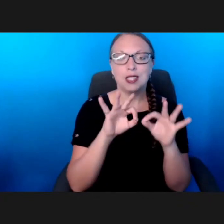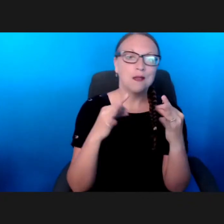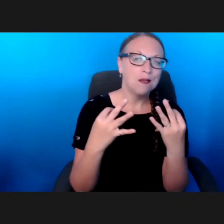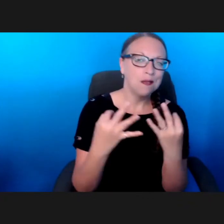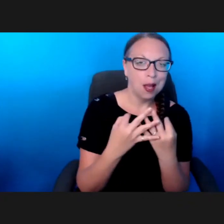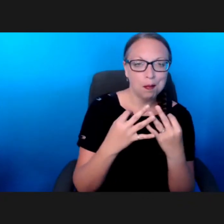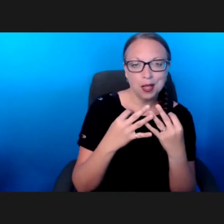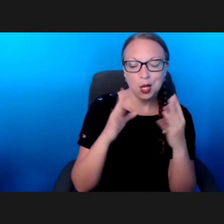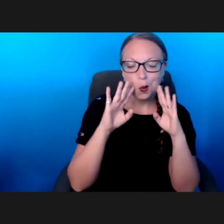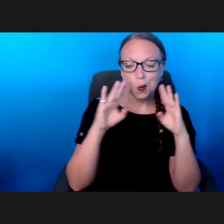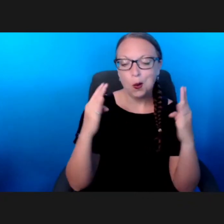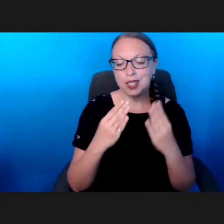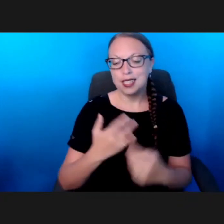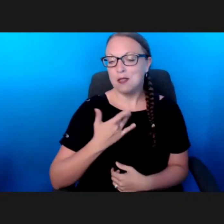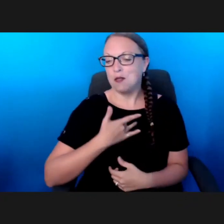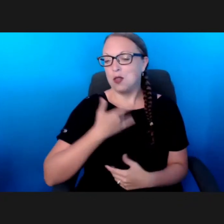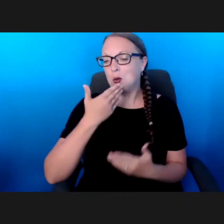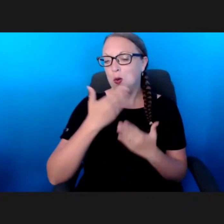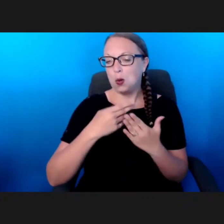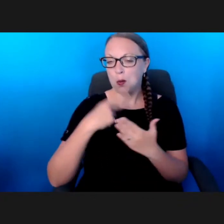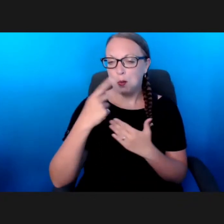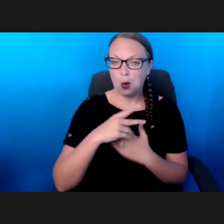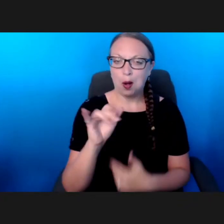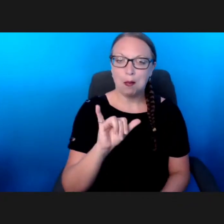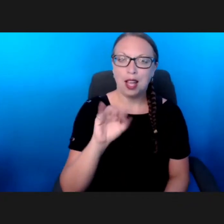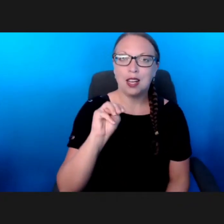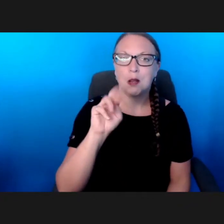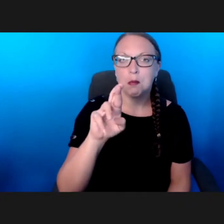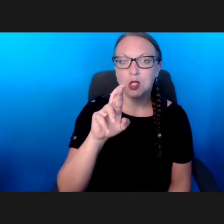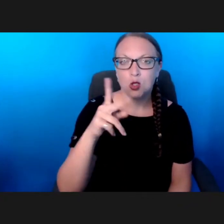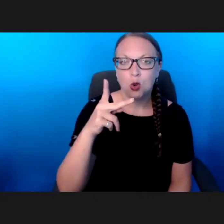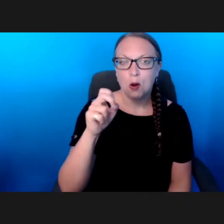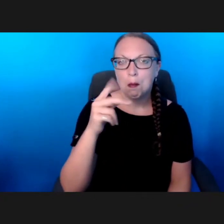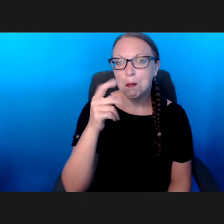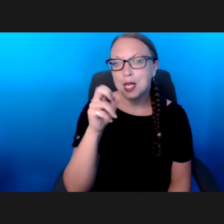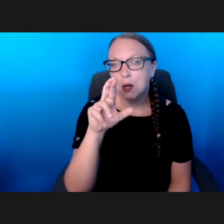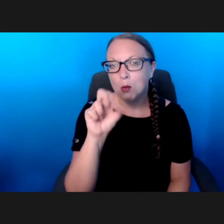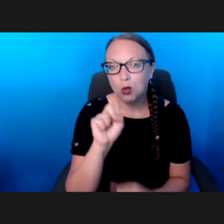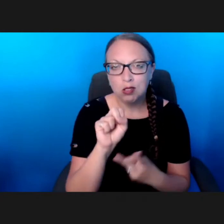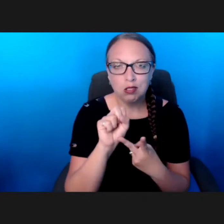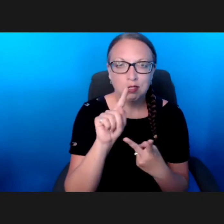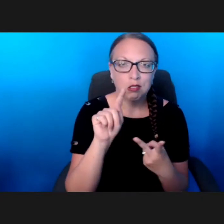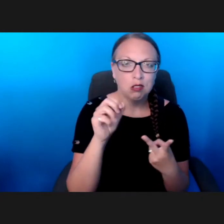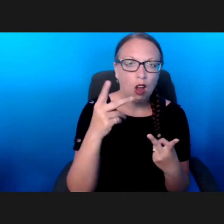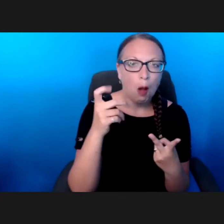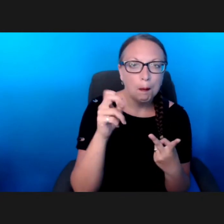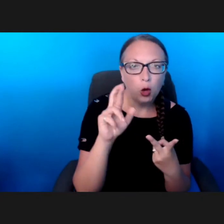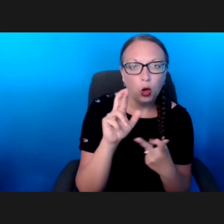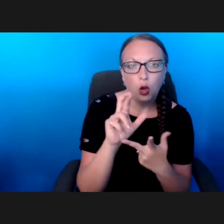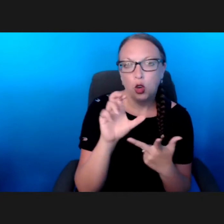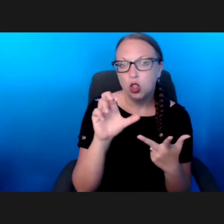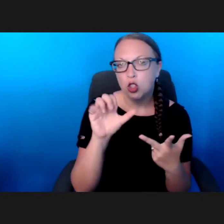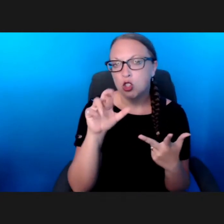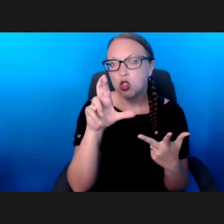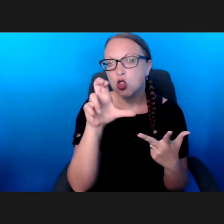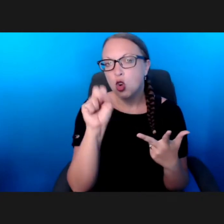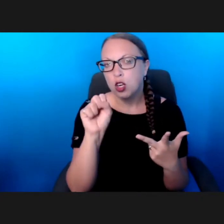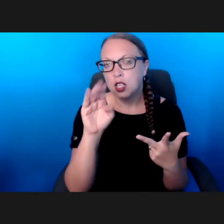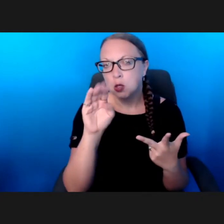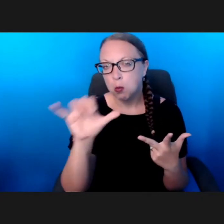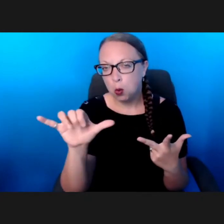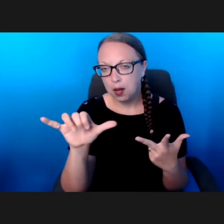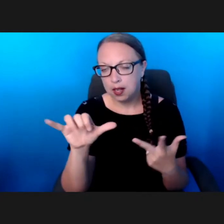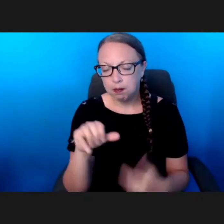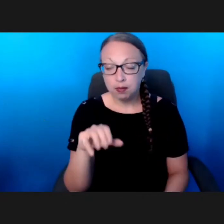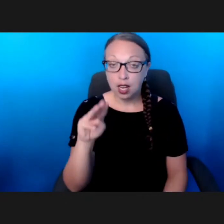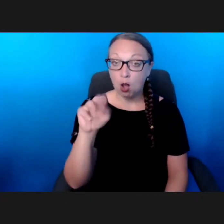television programs such as Mr. Peepers, Topper, and Circus Boy. Mark went to bed pretty early, and